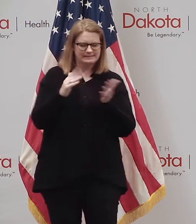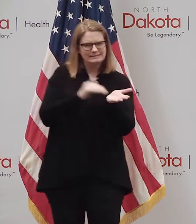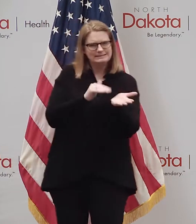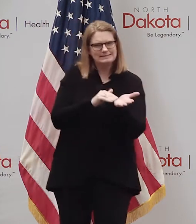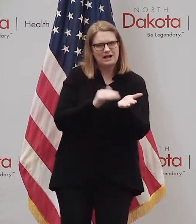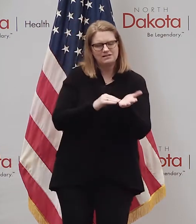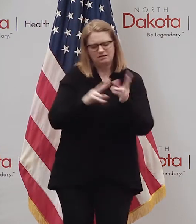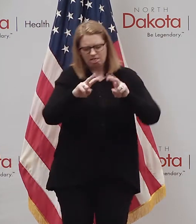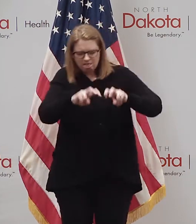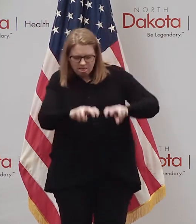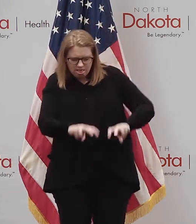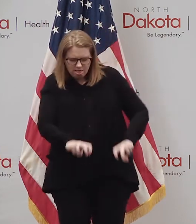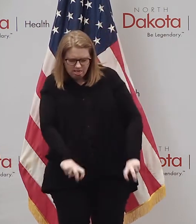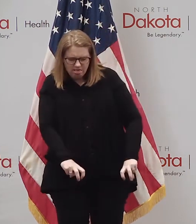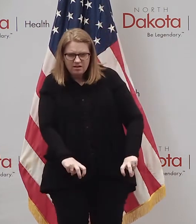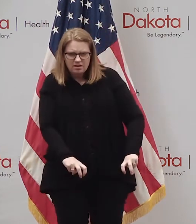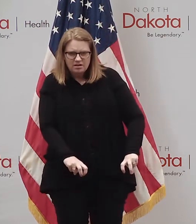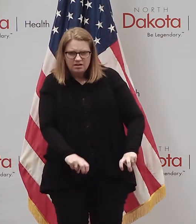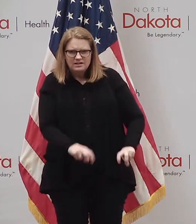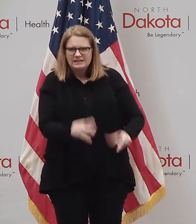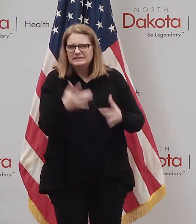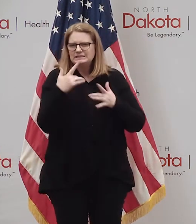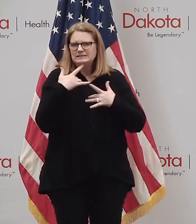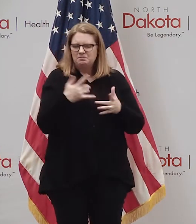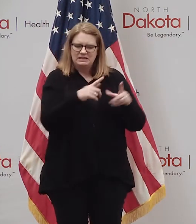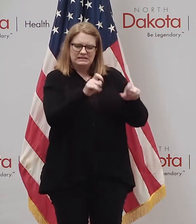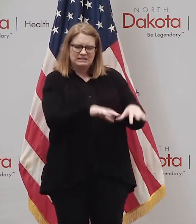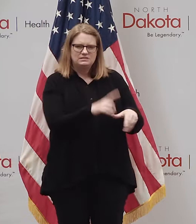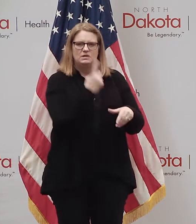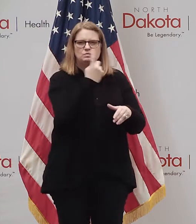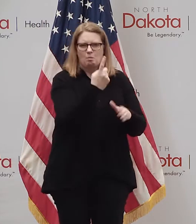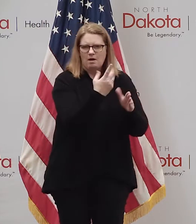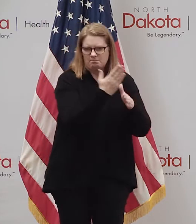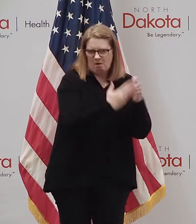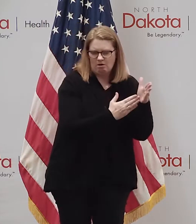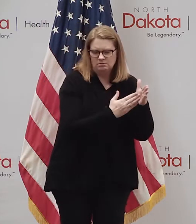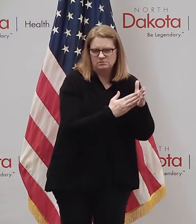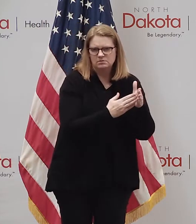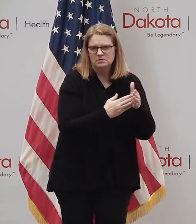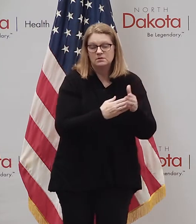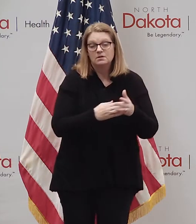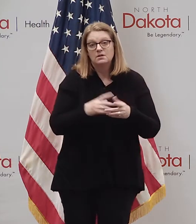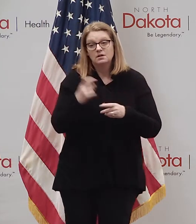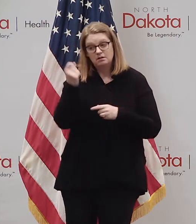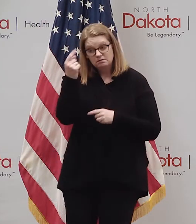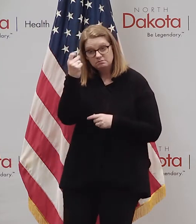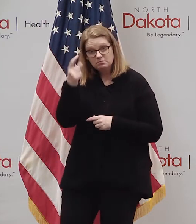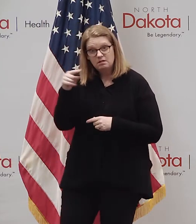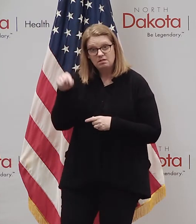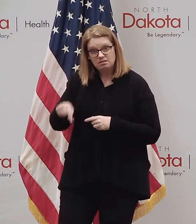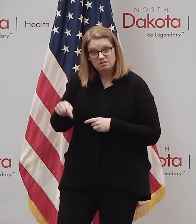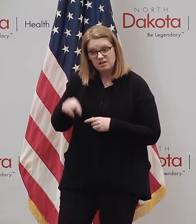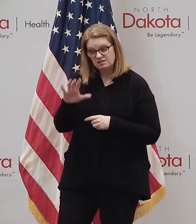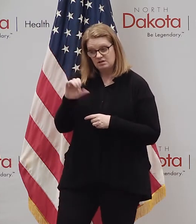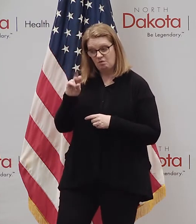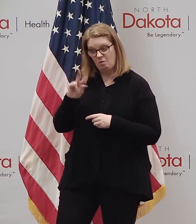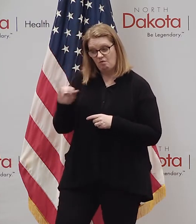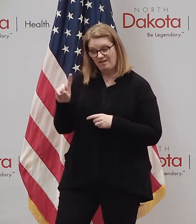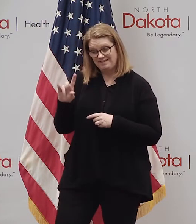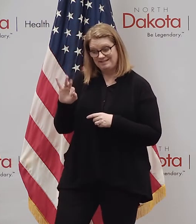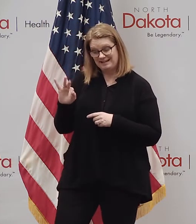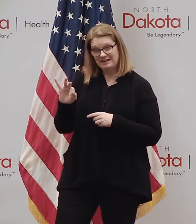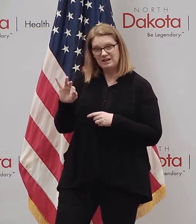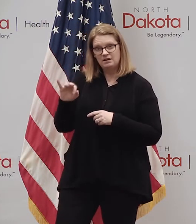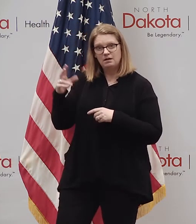that the physician will use to diagnose a patient. But because there is a high symptomatic rate for